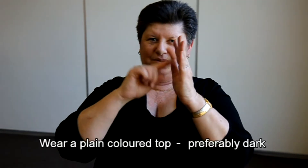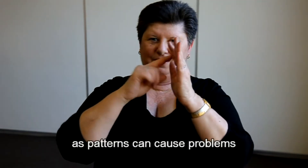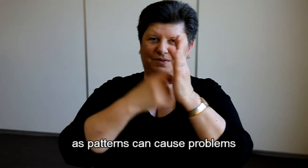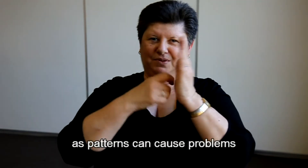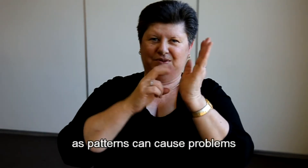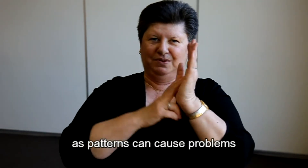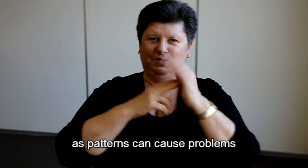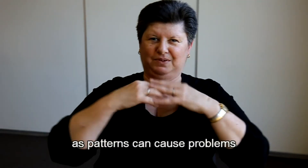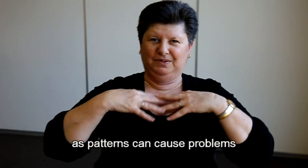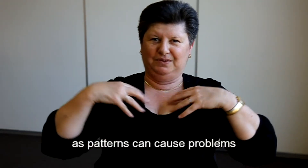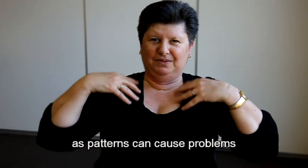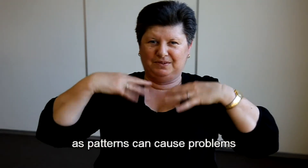as patterns can cause problems.